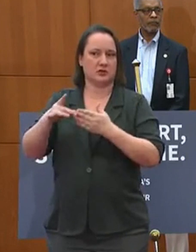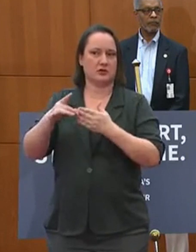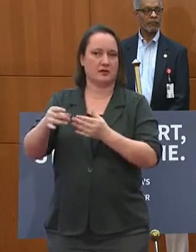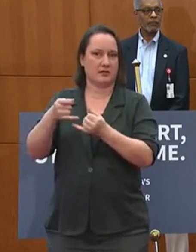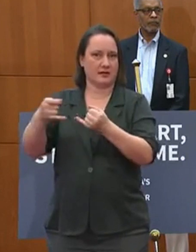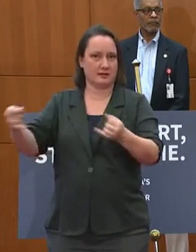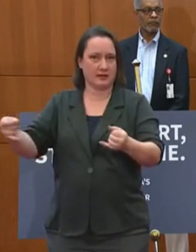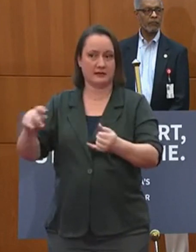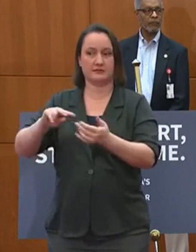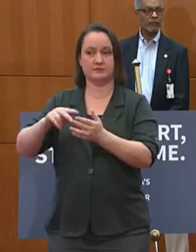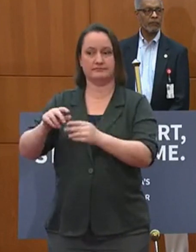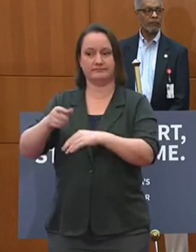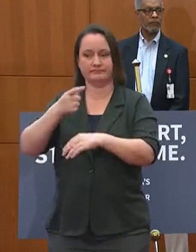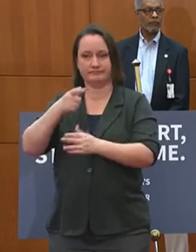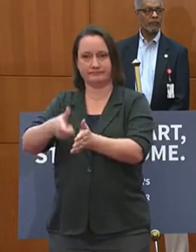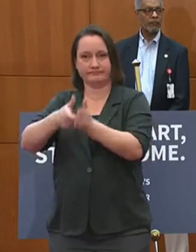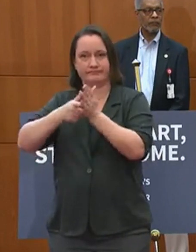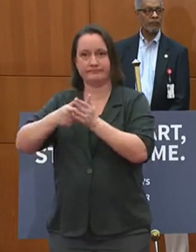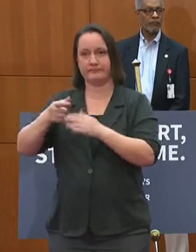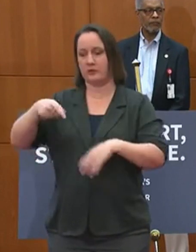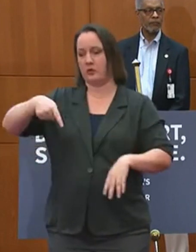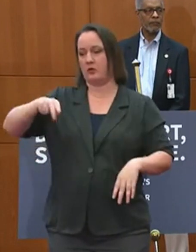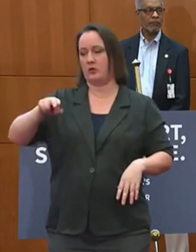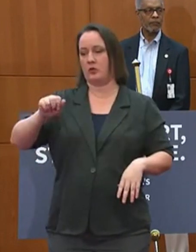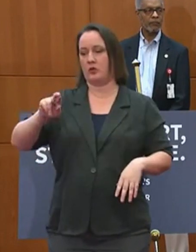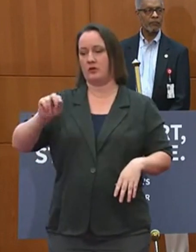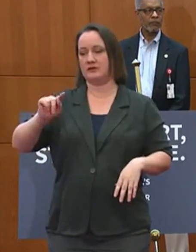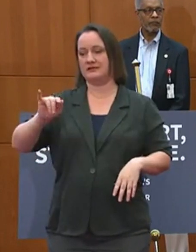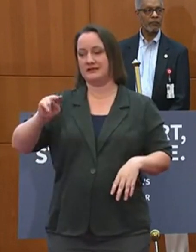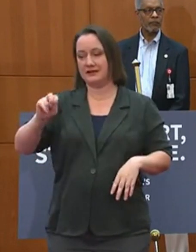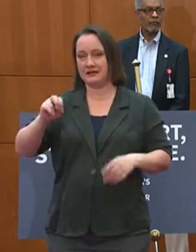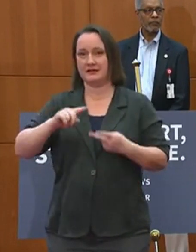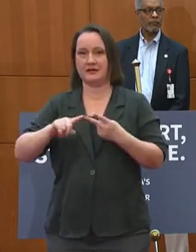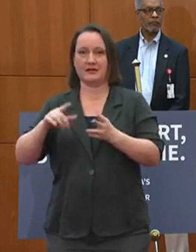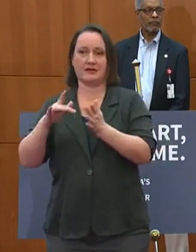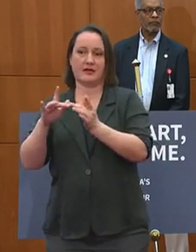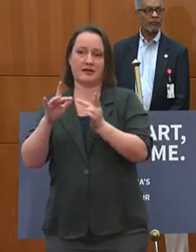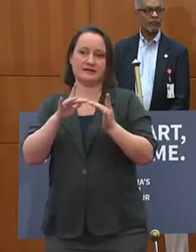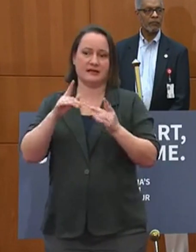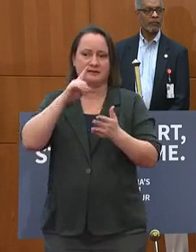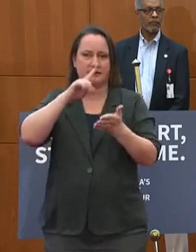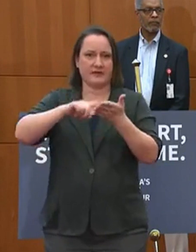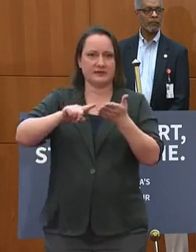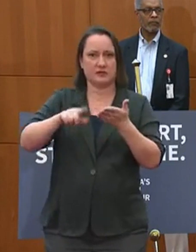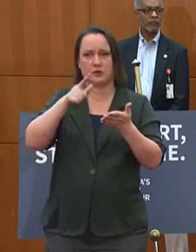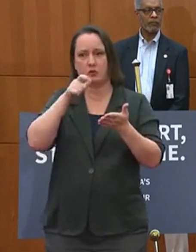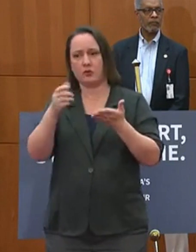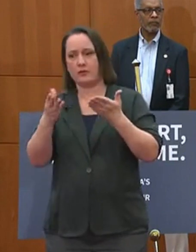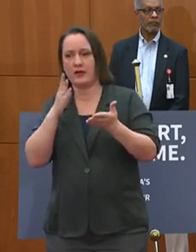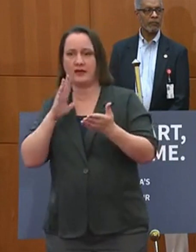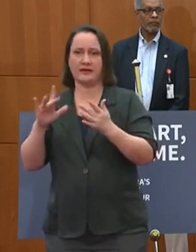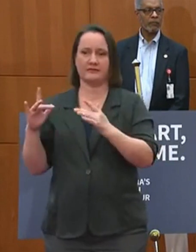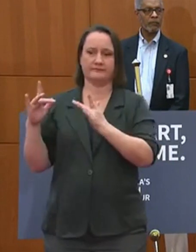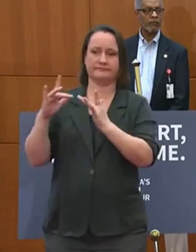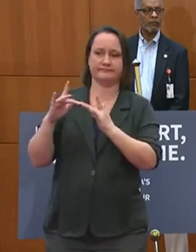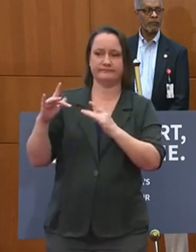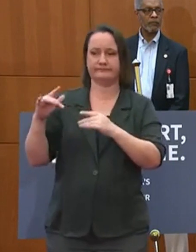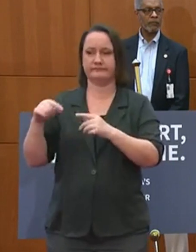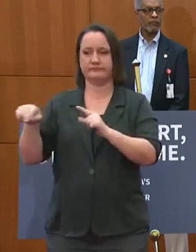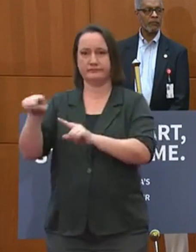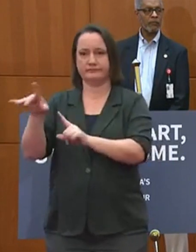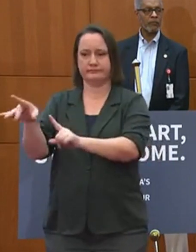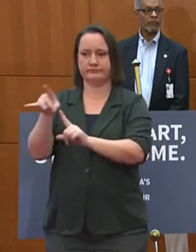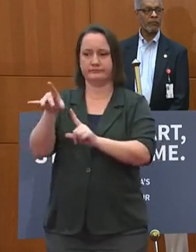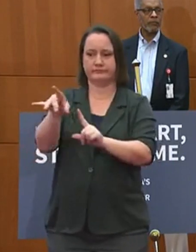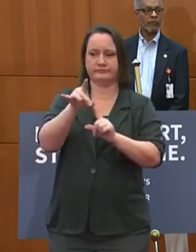dictate quarantine and contact investigations, so we find out who may have been in contact with those individuals,